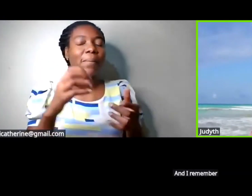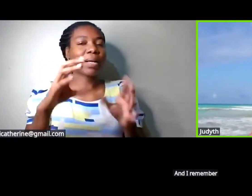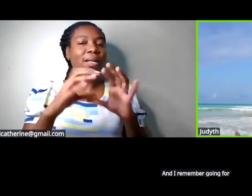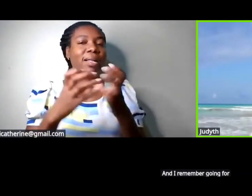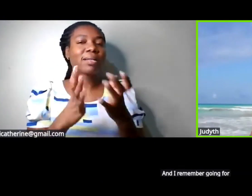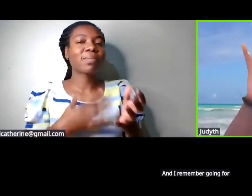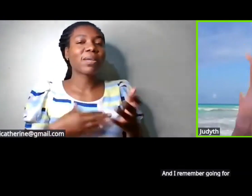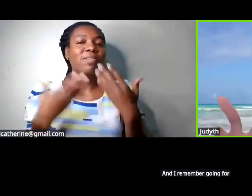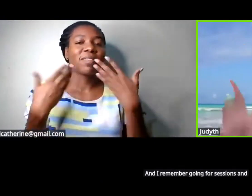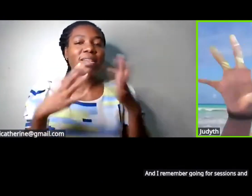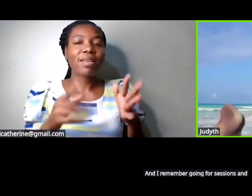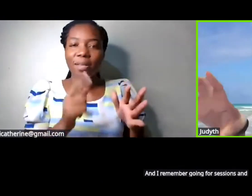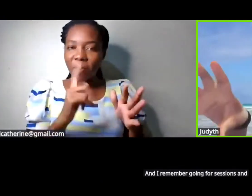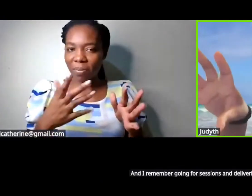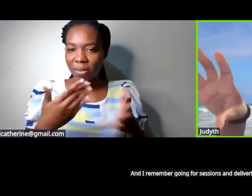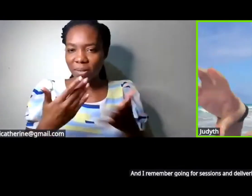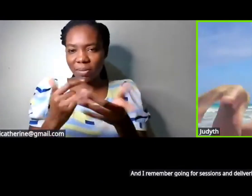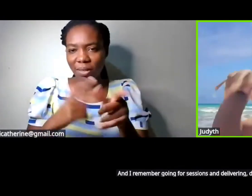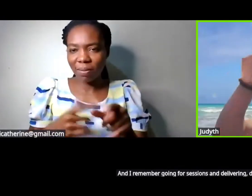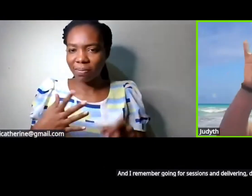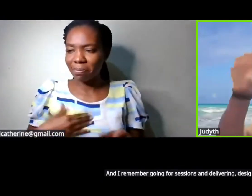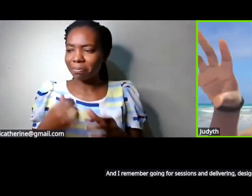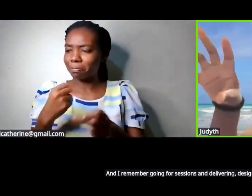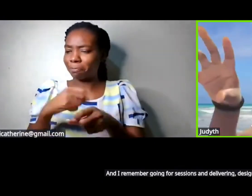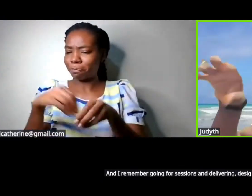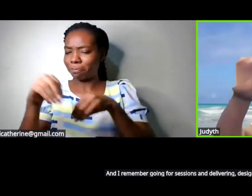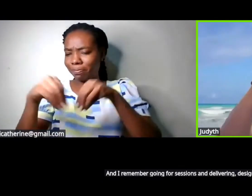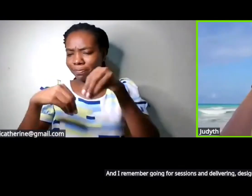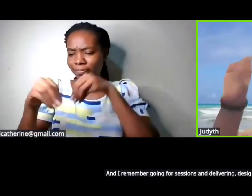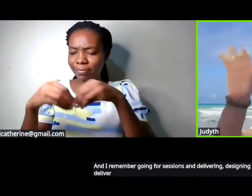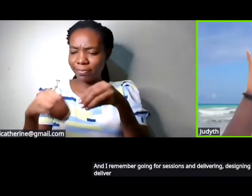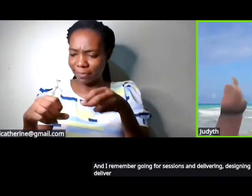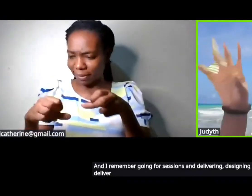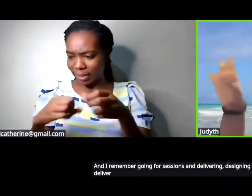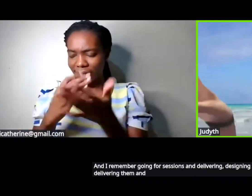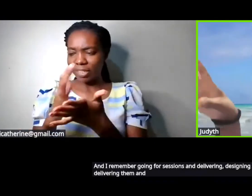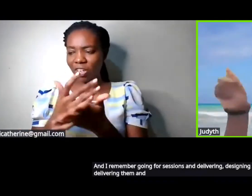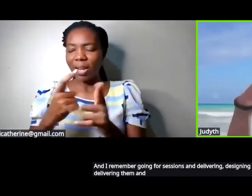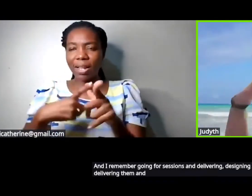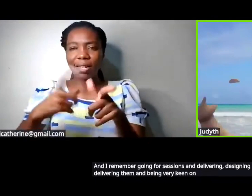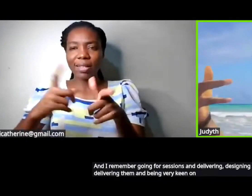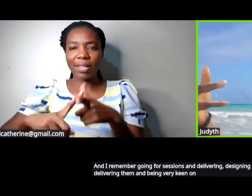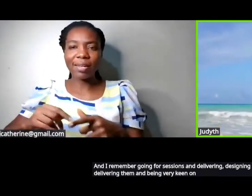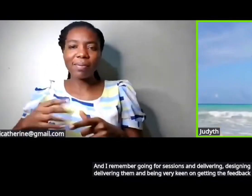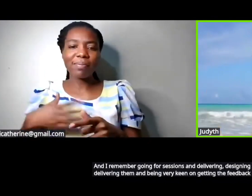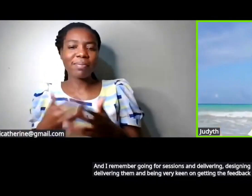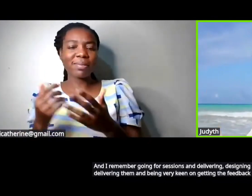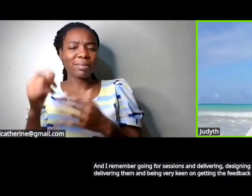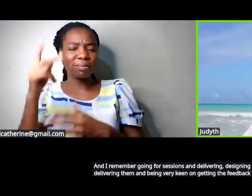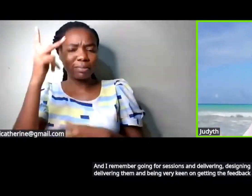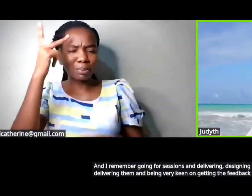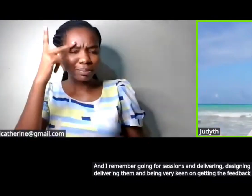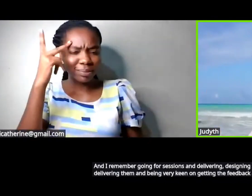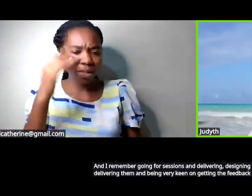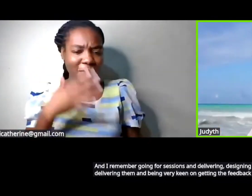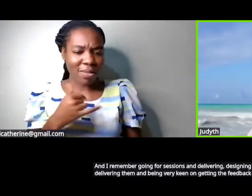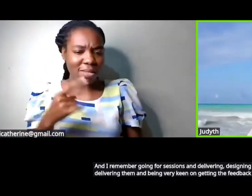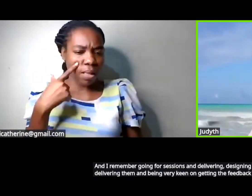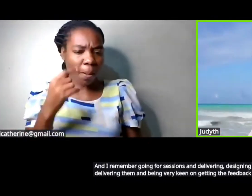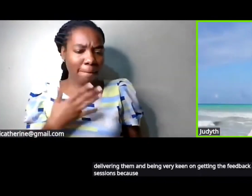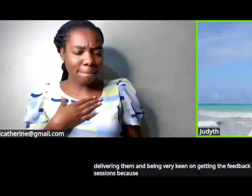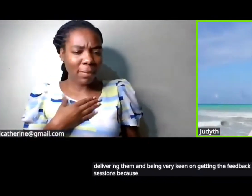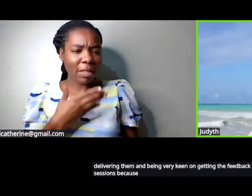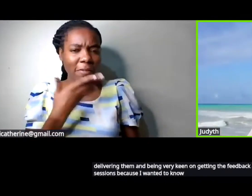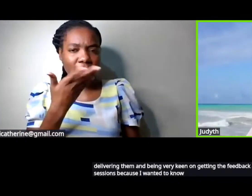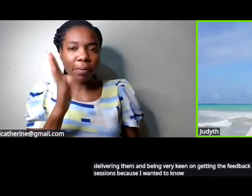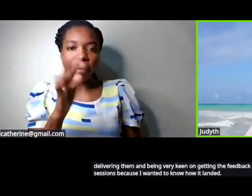and designing sessions and also delivering them and being very keen on getting the feedback after I delivered the sessions because I wanted to know how